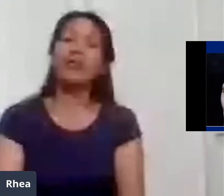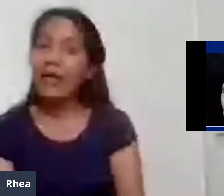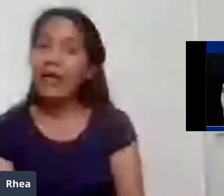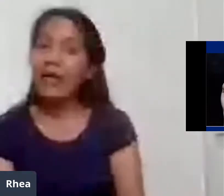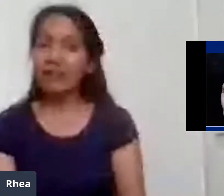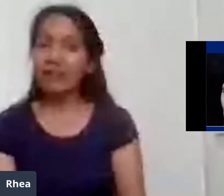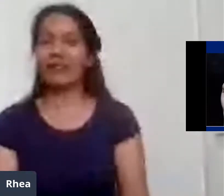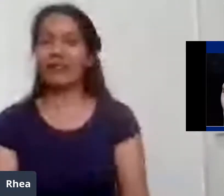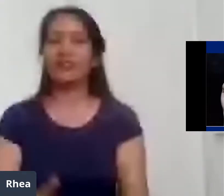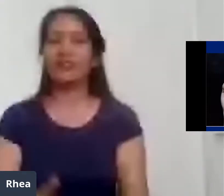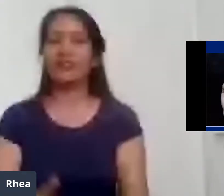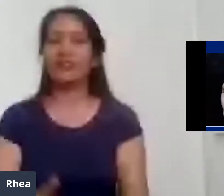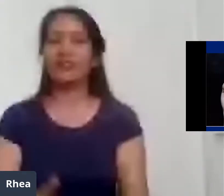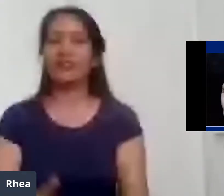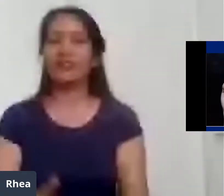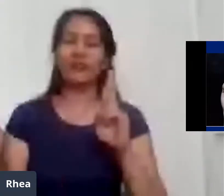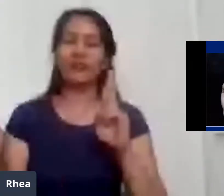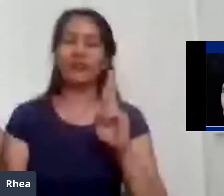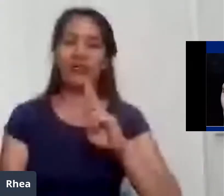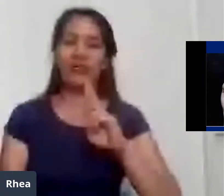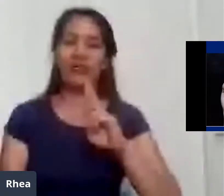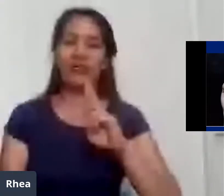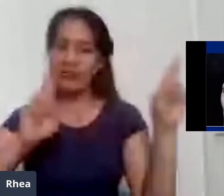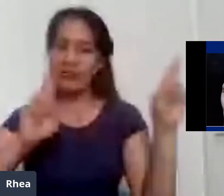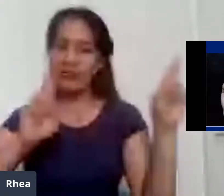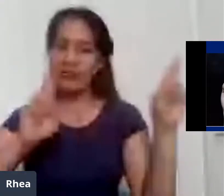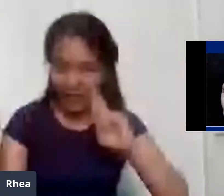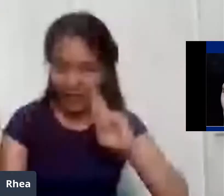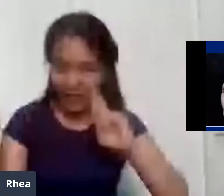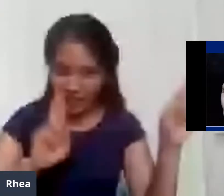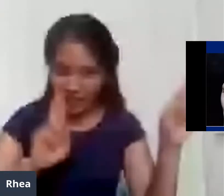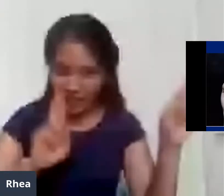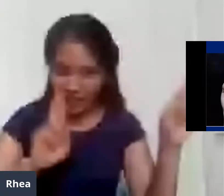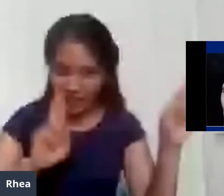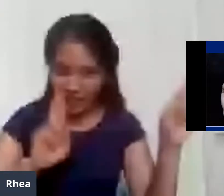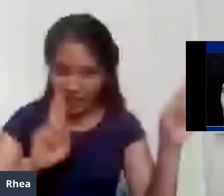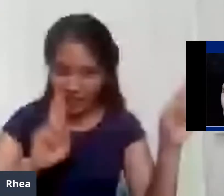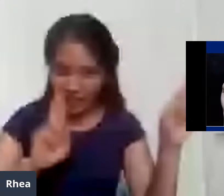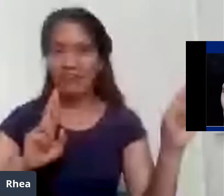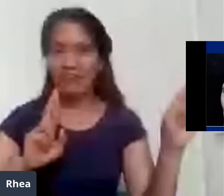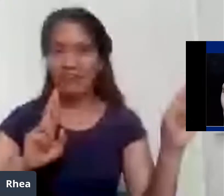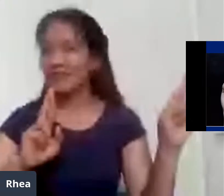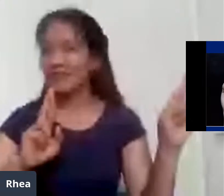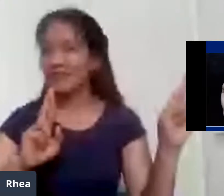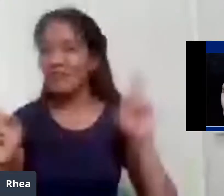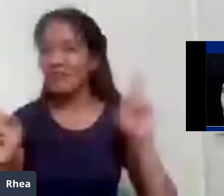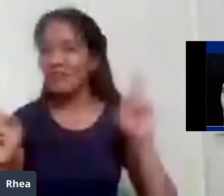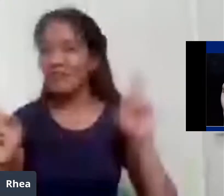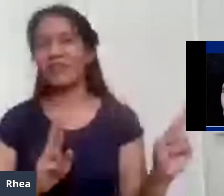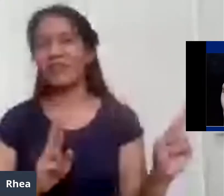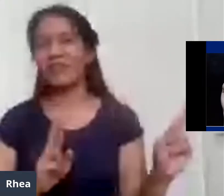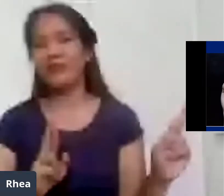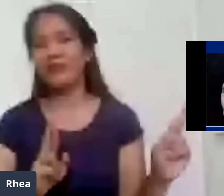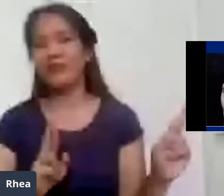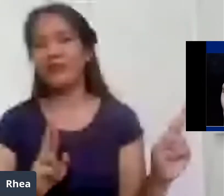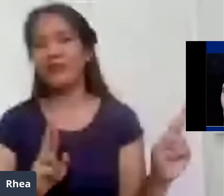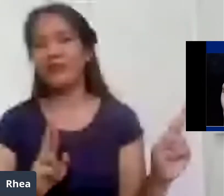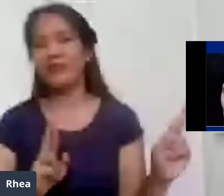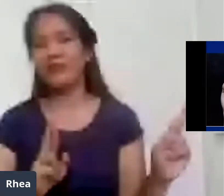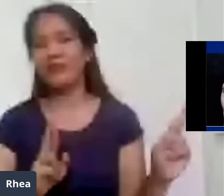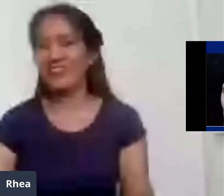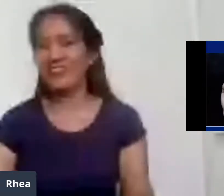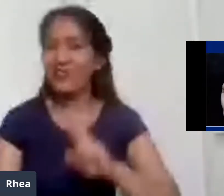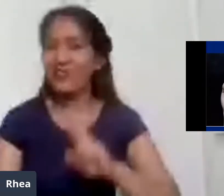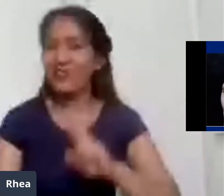And letter R also would say, be ready. for the next announcement by our